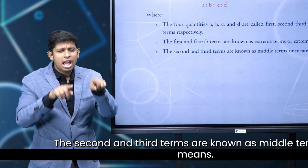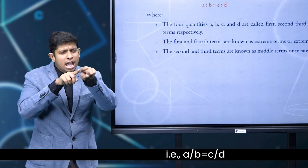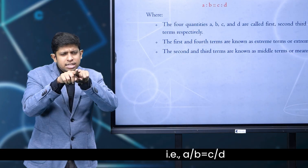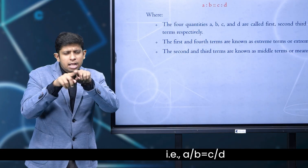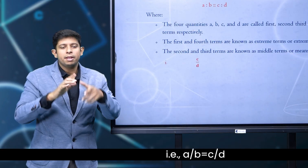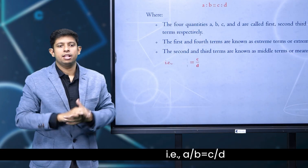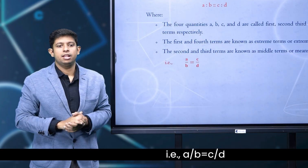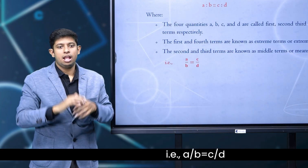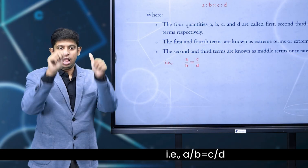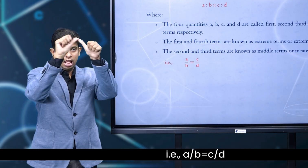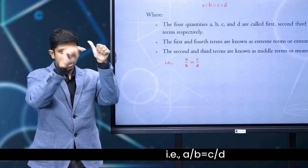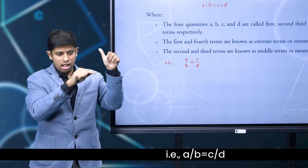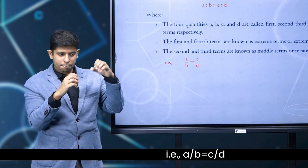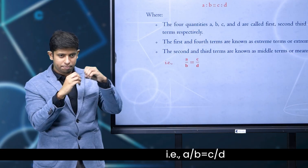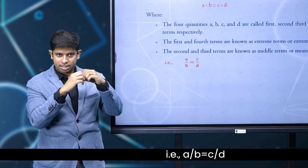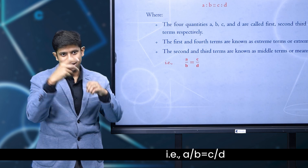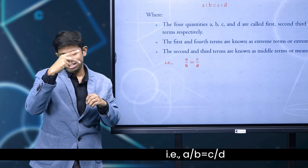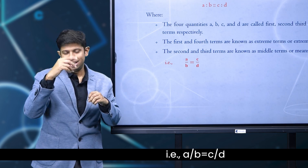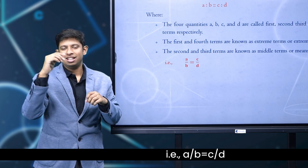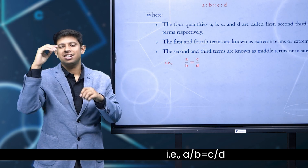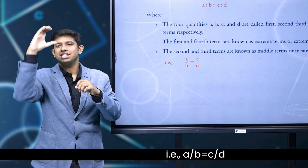That is, A by B equals to C by D.